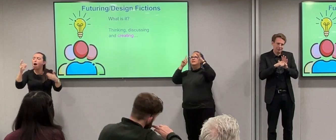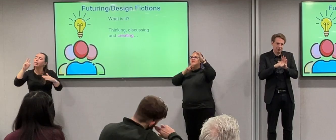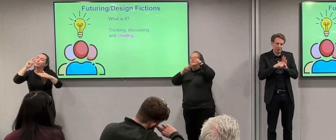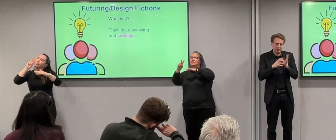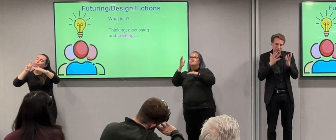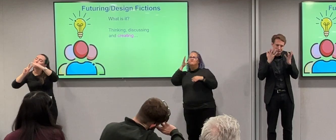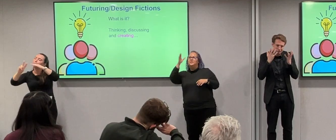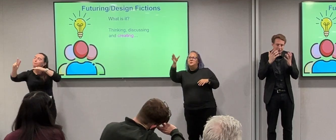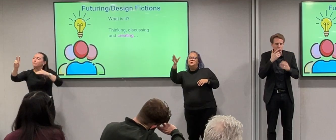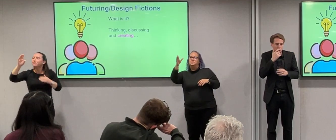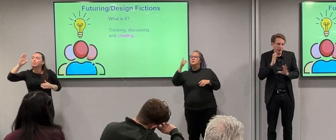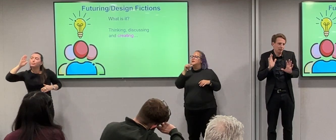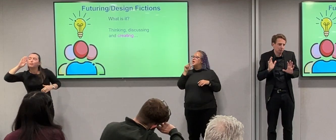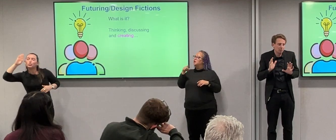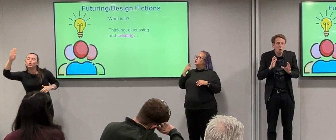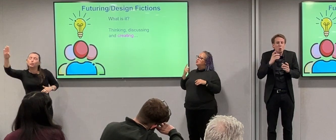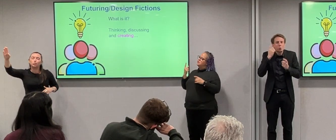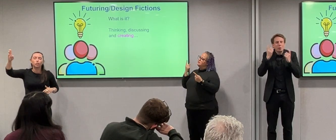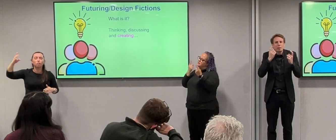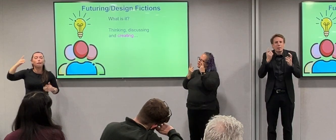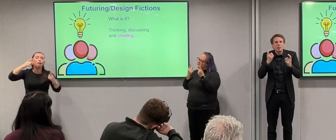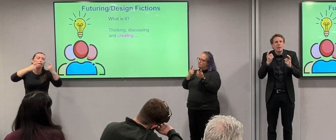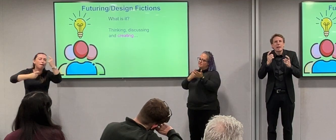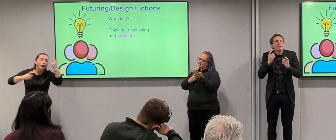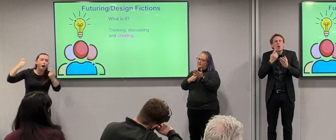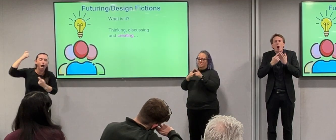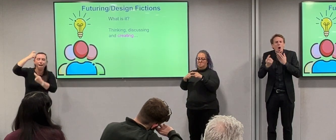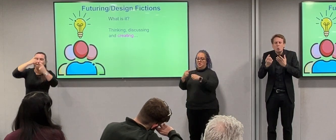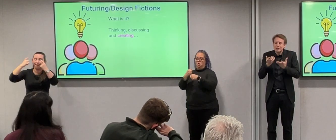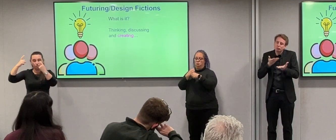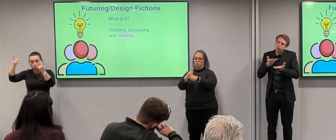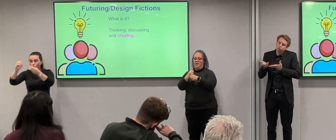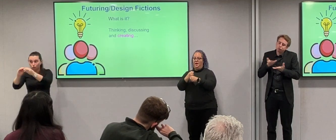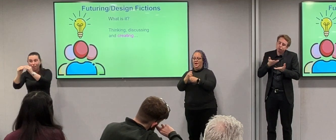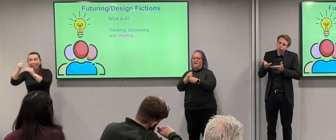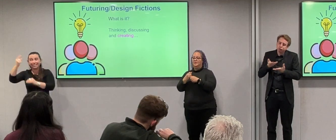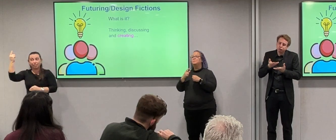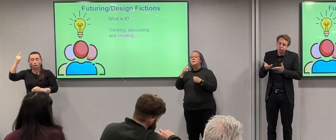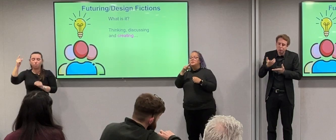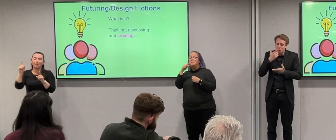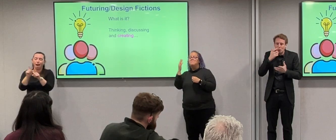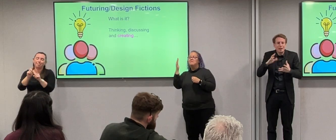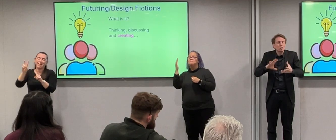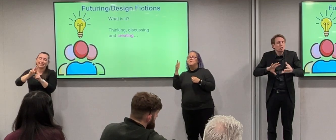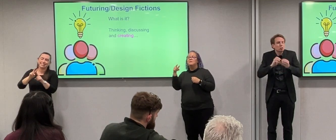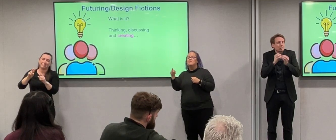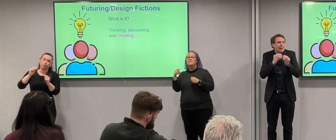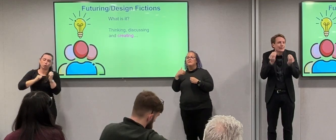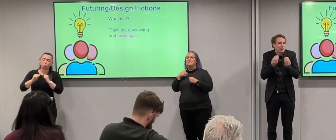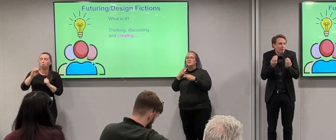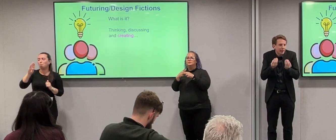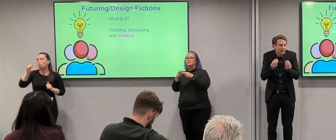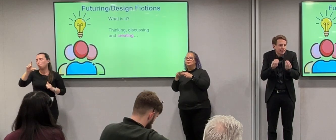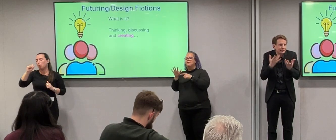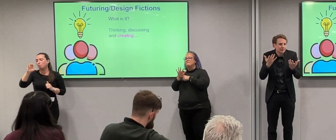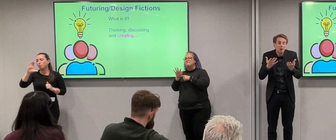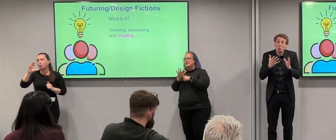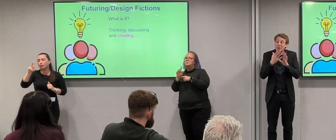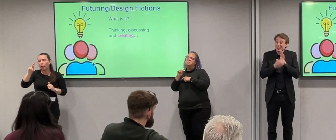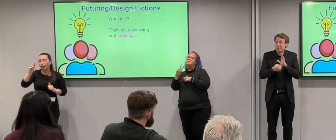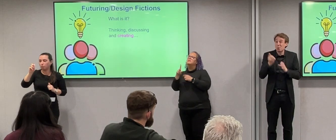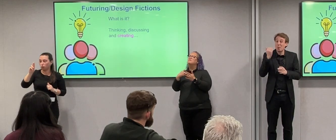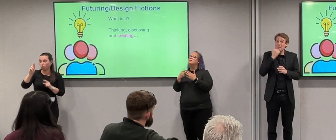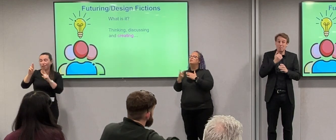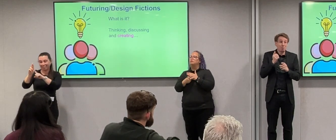thinking about it or discussing it, it's creating something. So in the Black Mirror example, they're creating short films or TV shows.